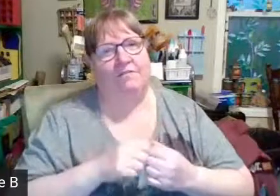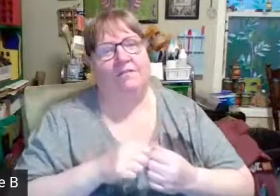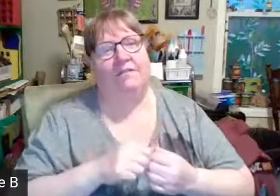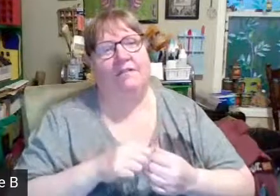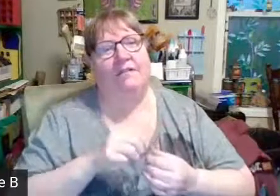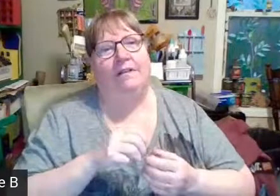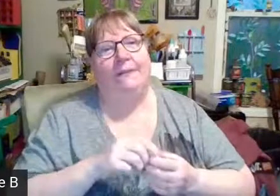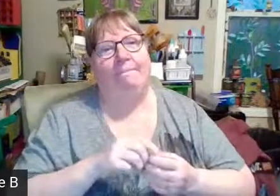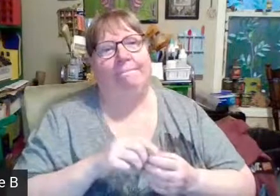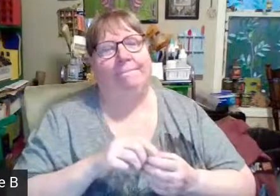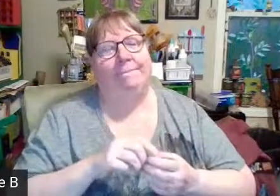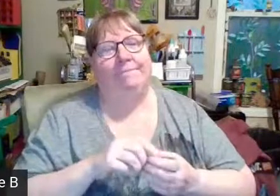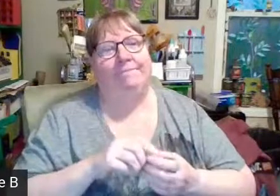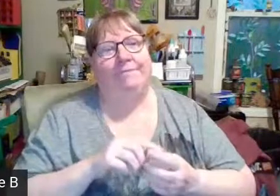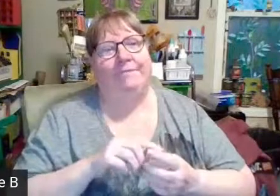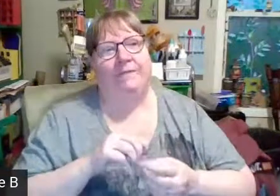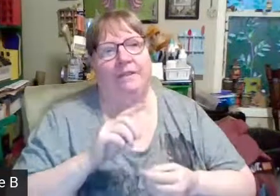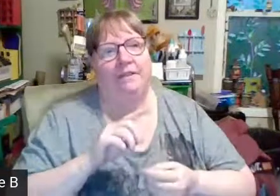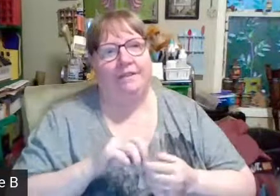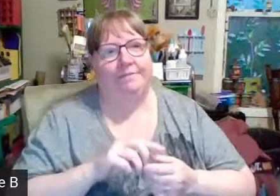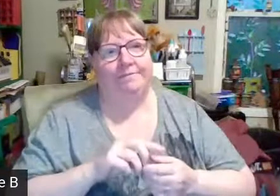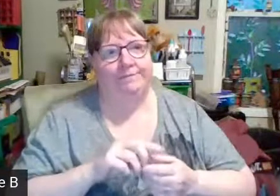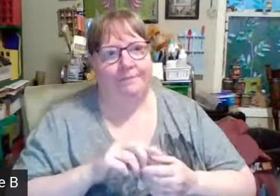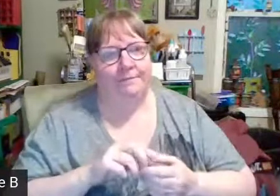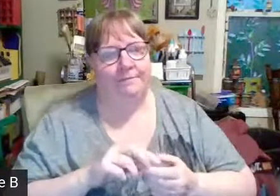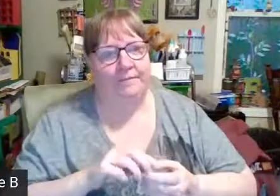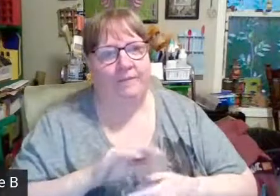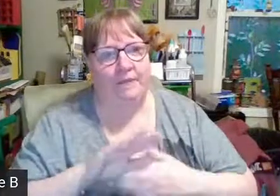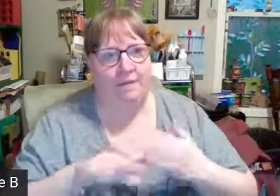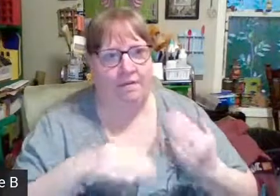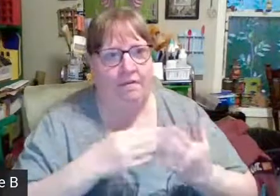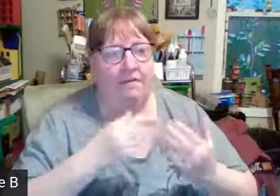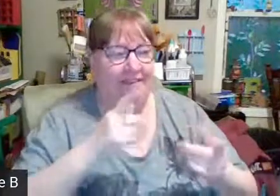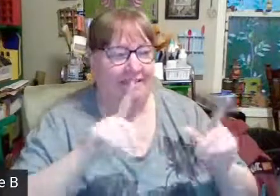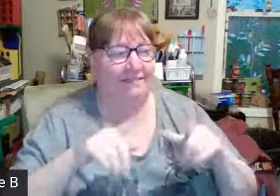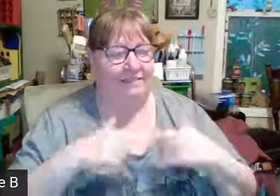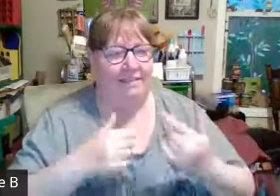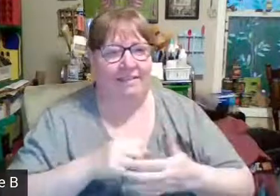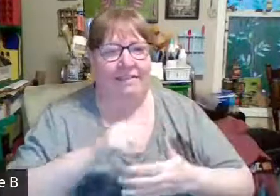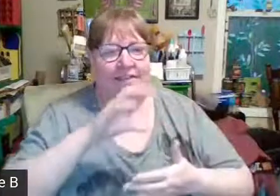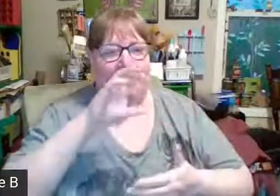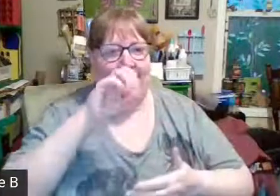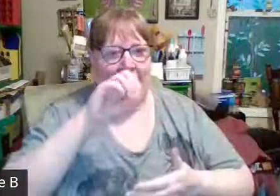address, Kim's email address, Jean's email address, Facebook Messenger.